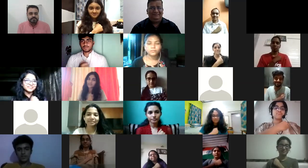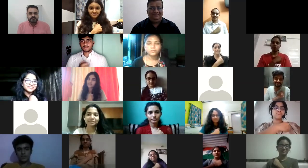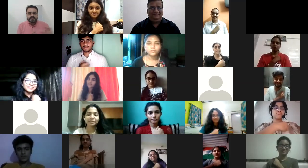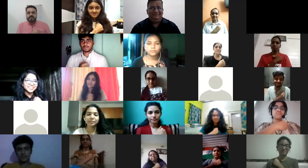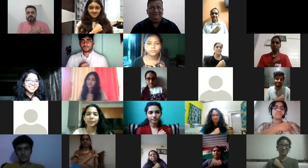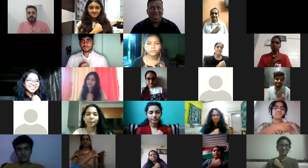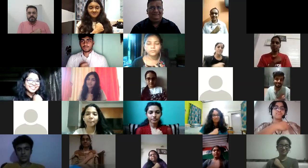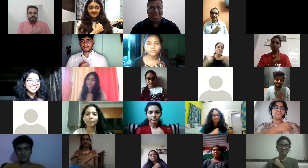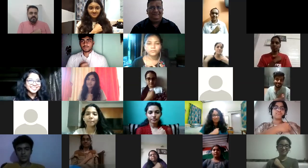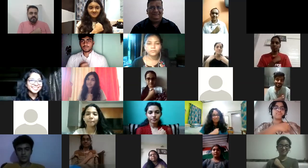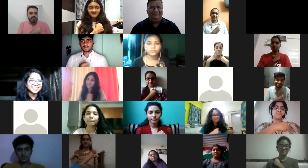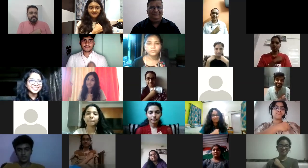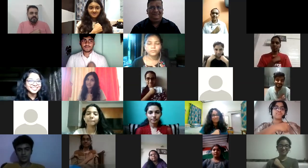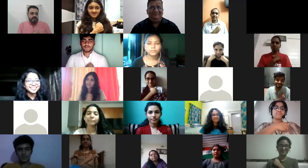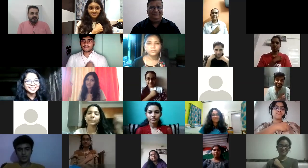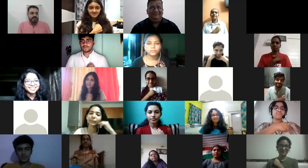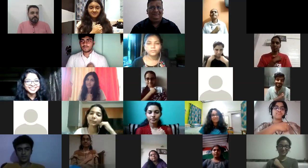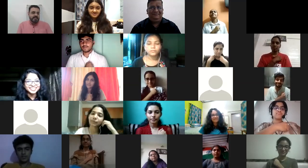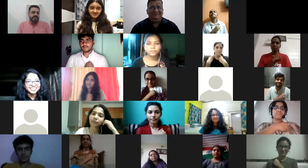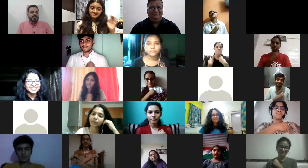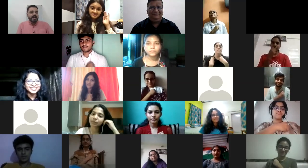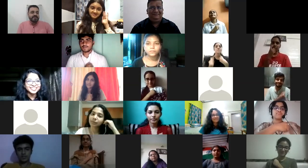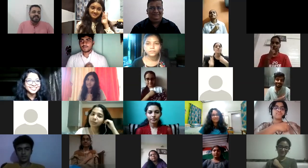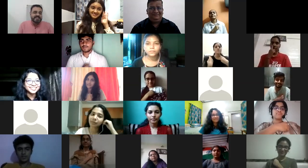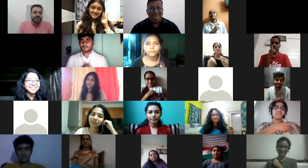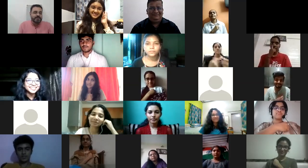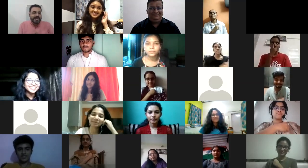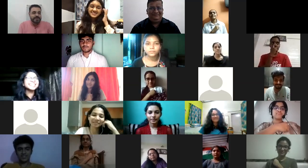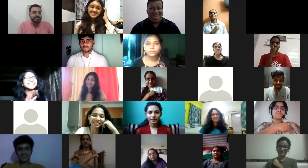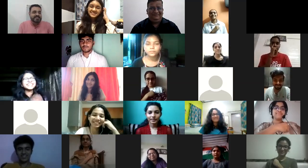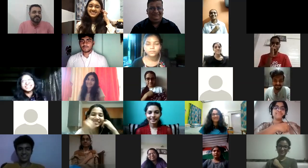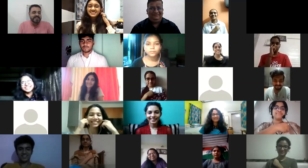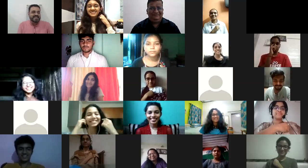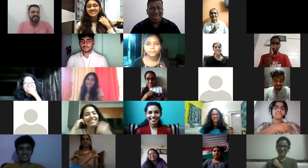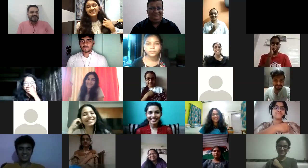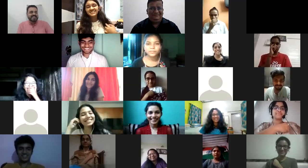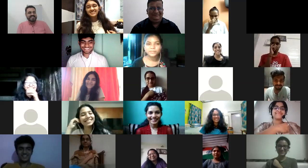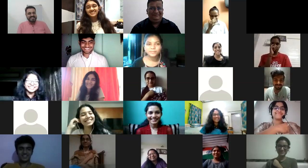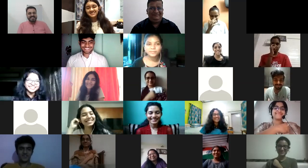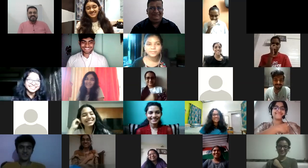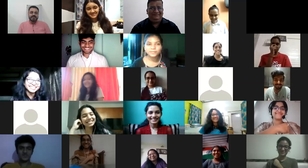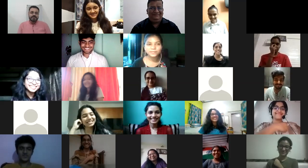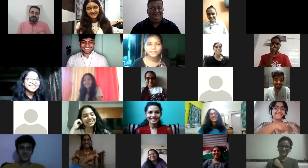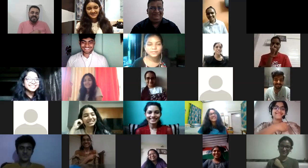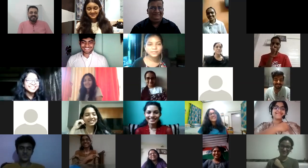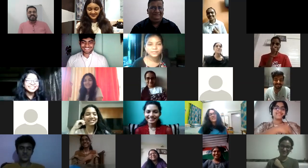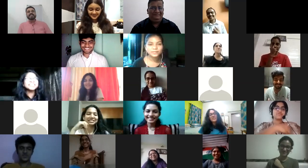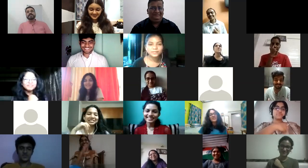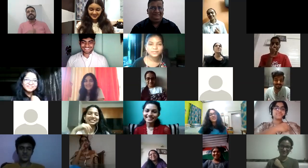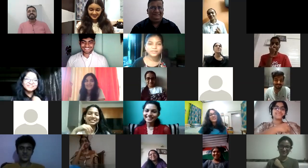Yeah, sorry. I think Mona Lisa, you're laughing and saying so. You're not actually feeling sorry. You have to feel sorry.